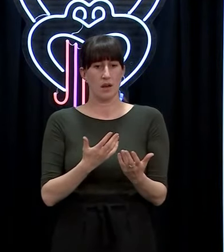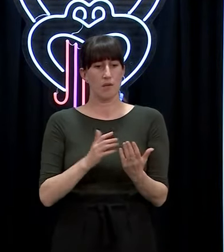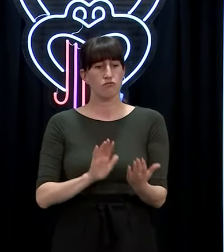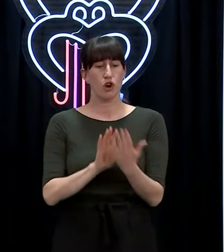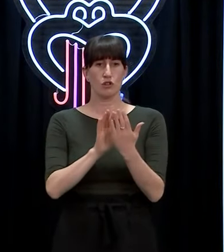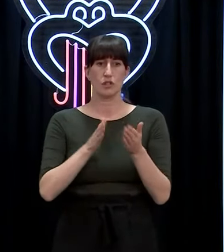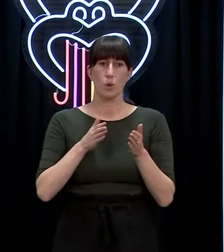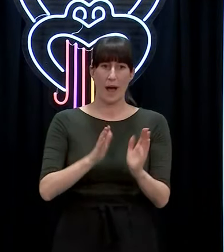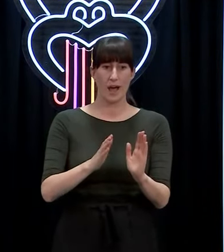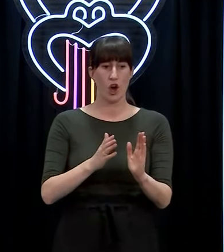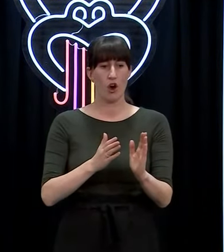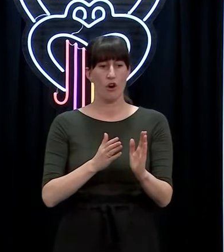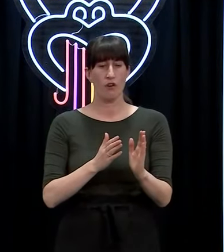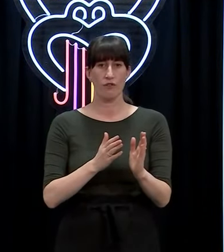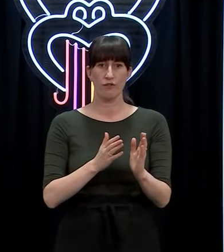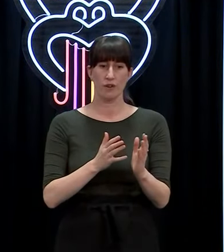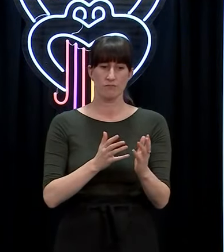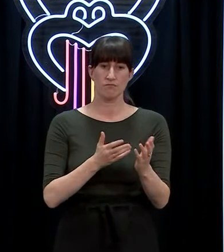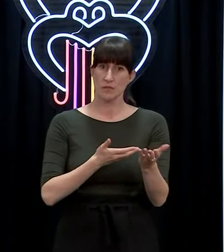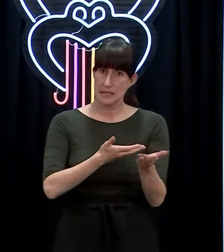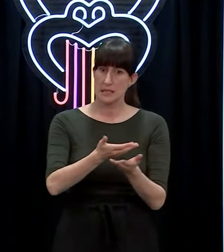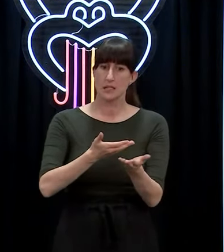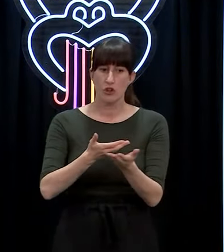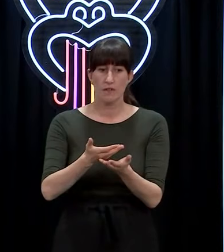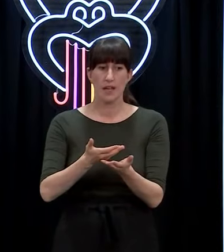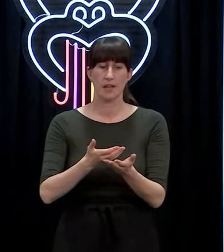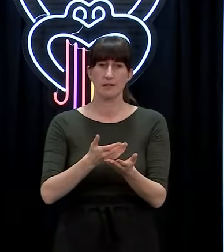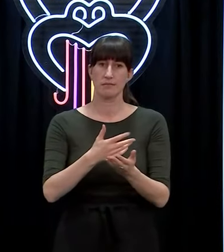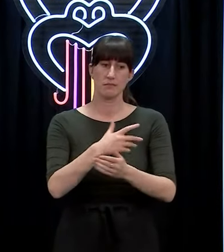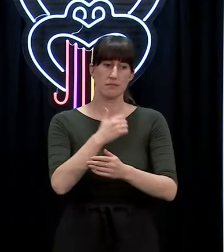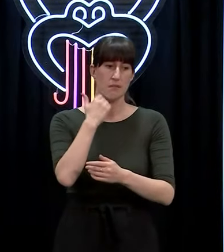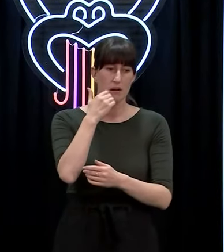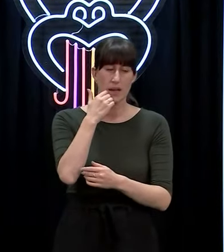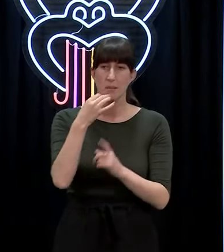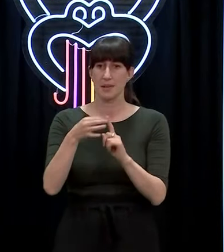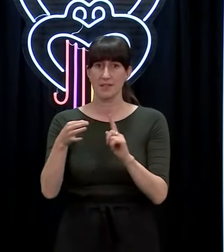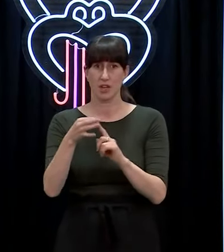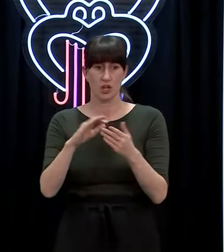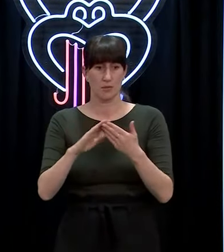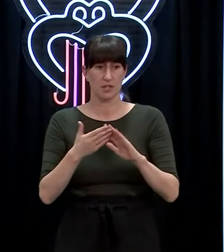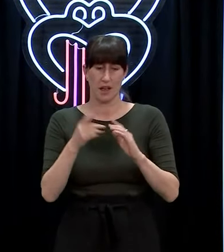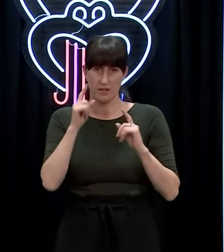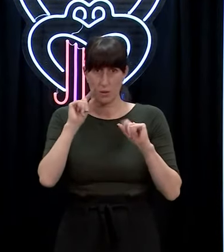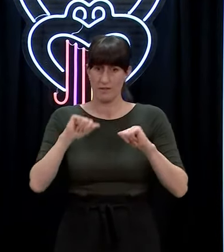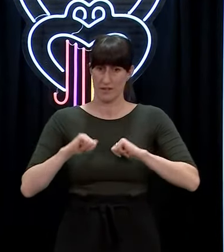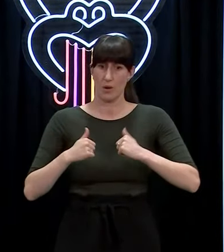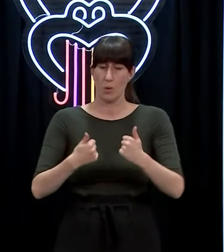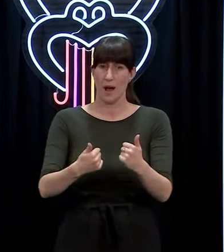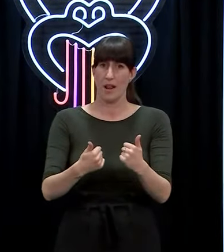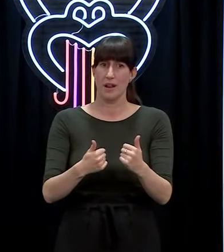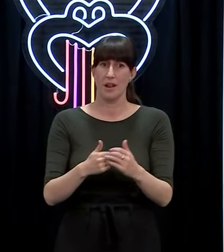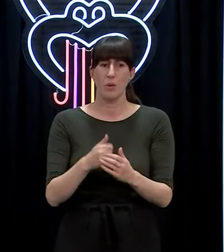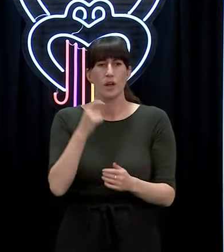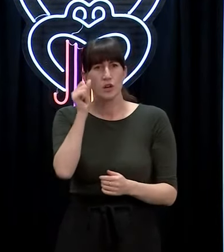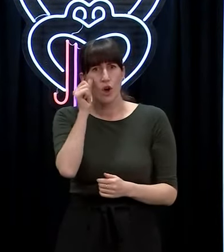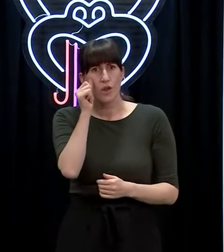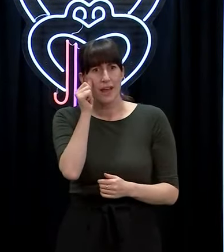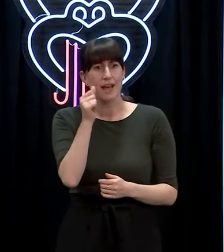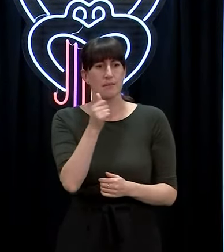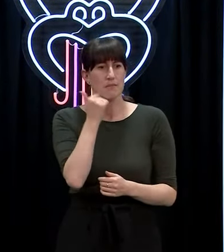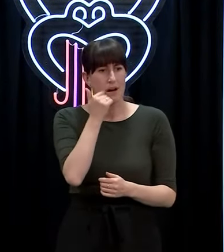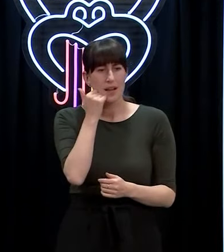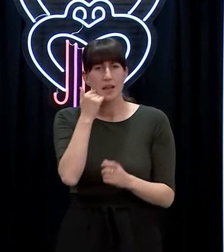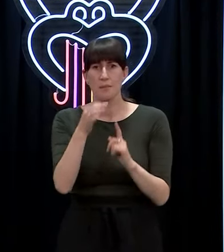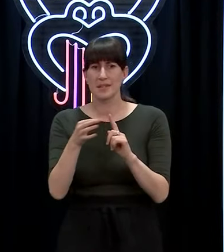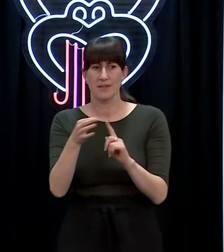communities incredibly well, and our Māori and Pacific communities in particular, who we know could have some very adverse outcomes